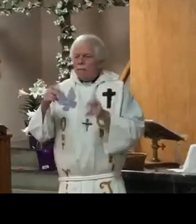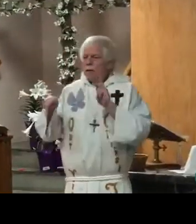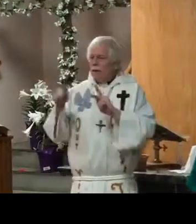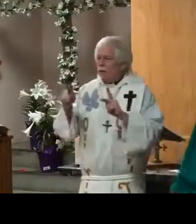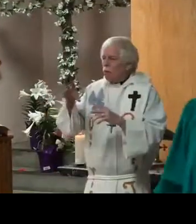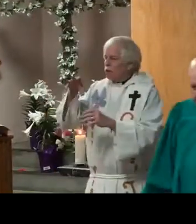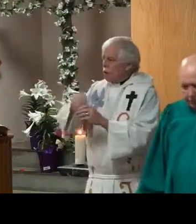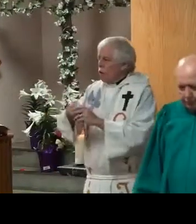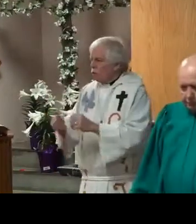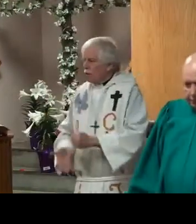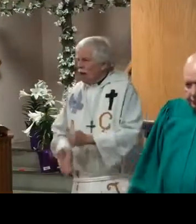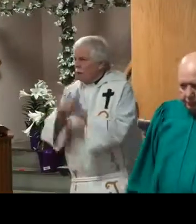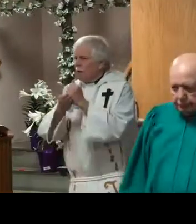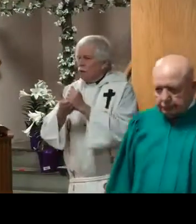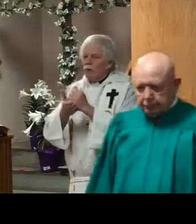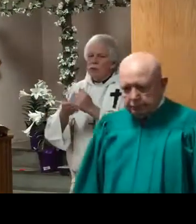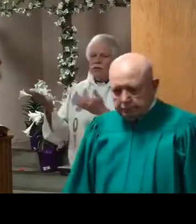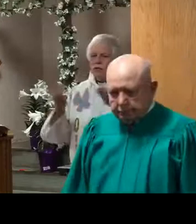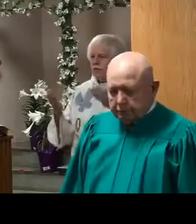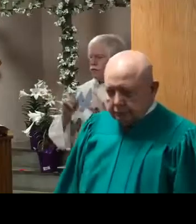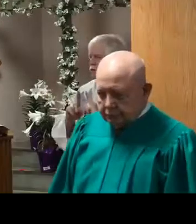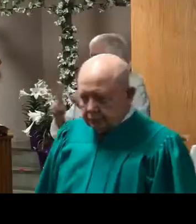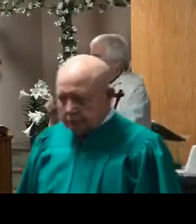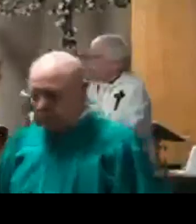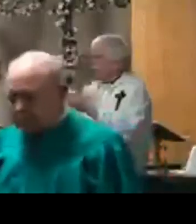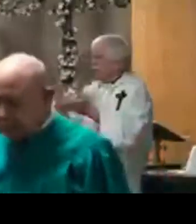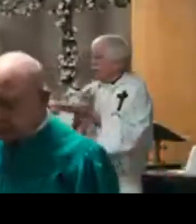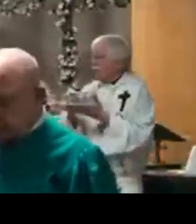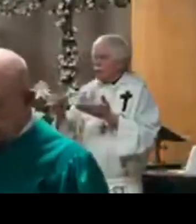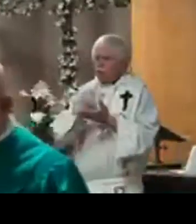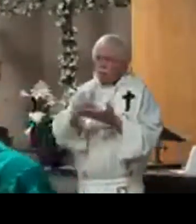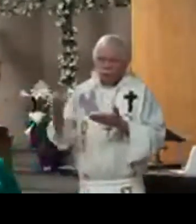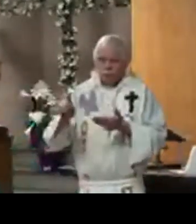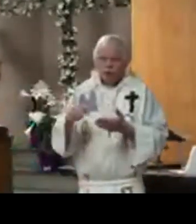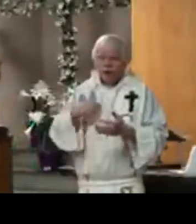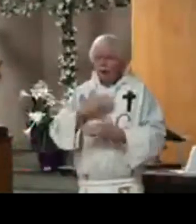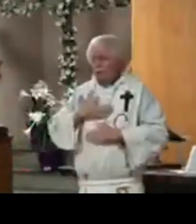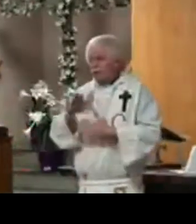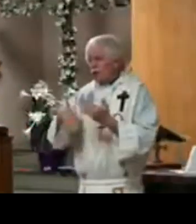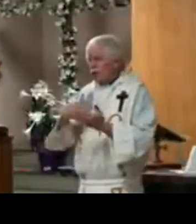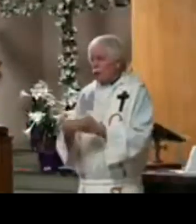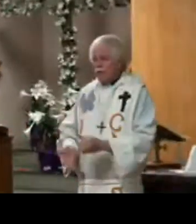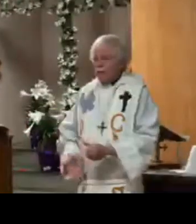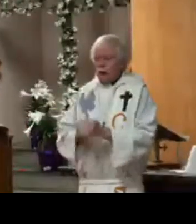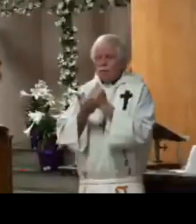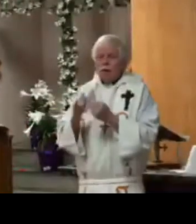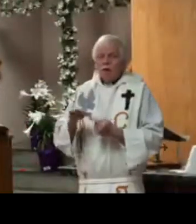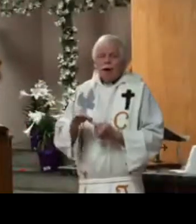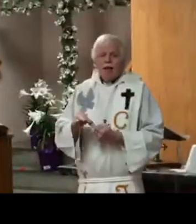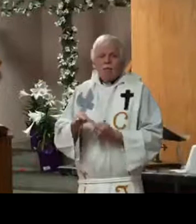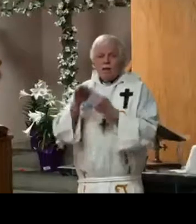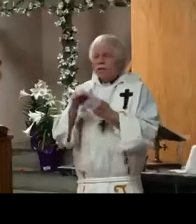Thank the people that were involved in helping with the services during Holy Week. I appreciate all the